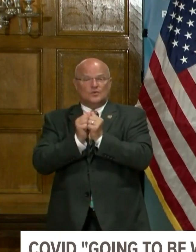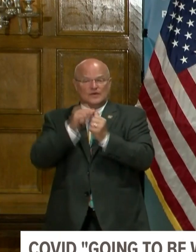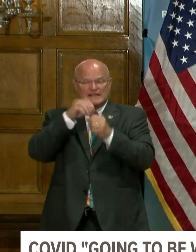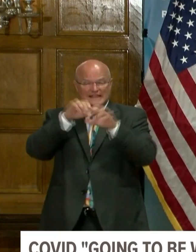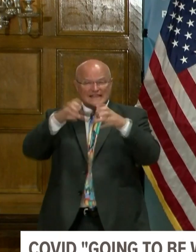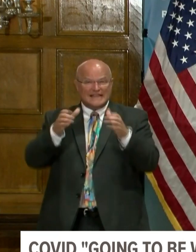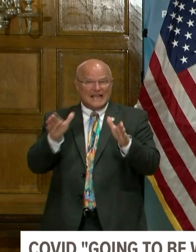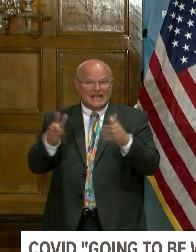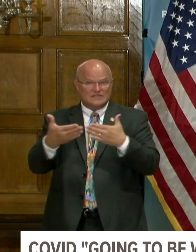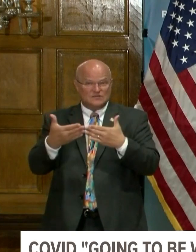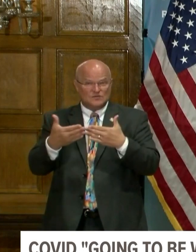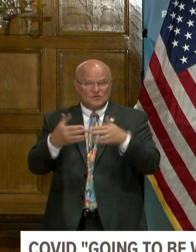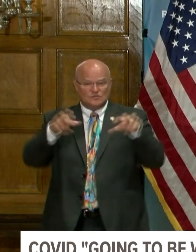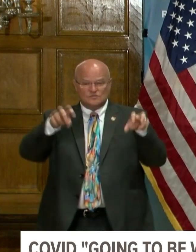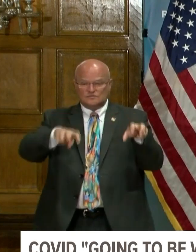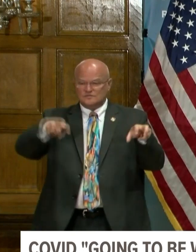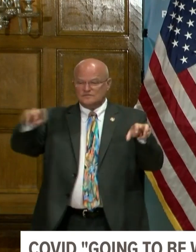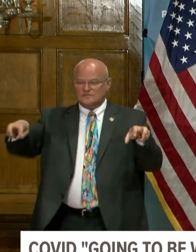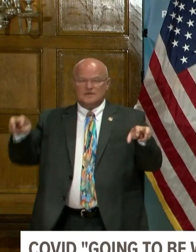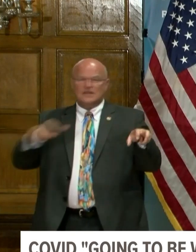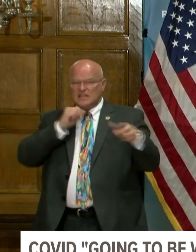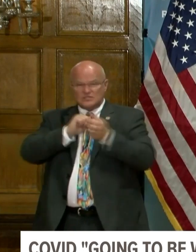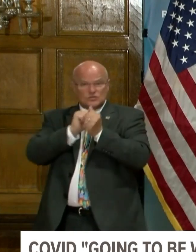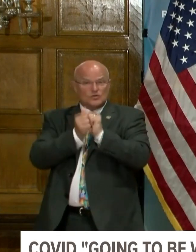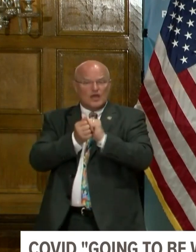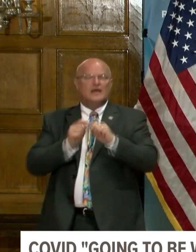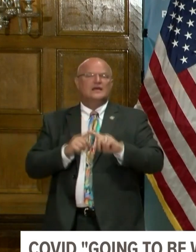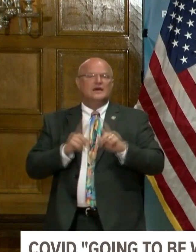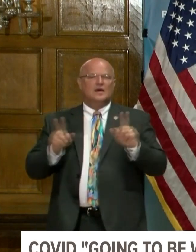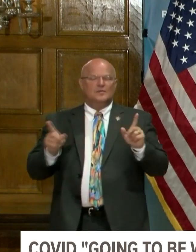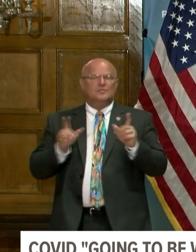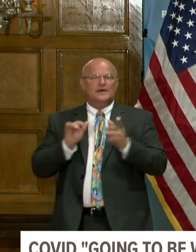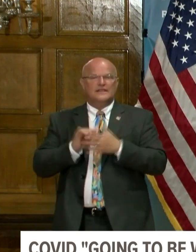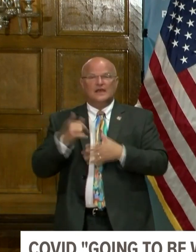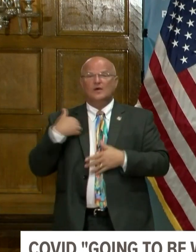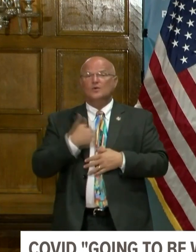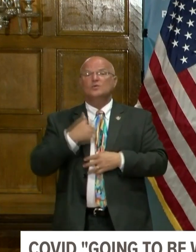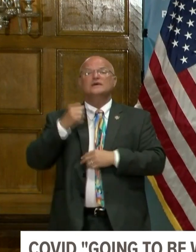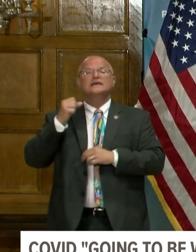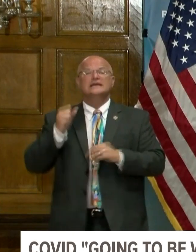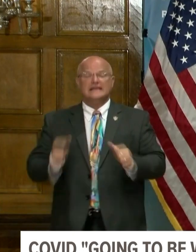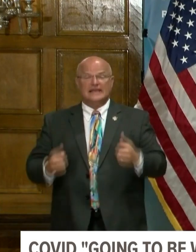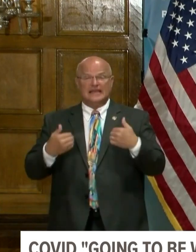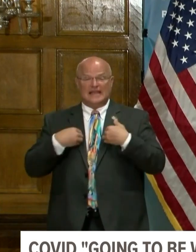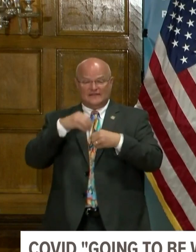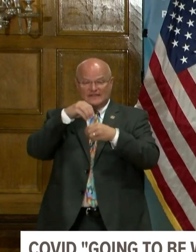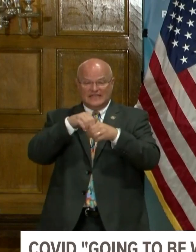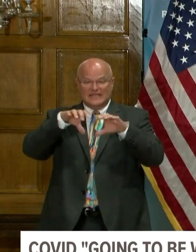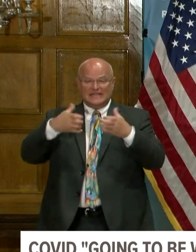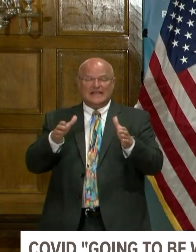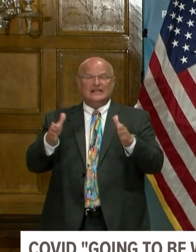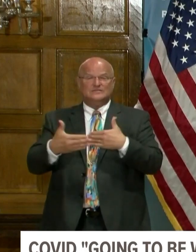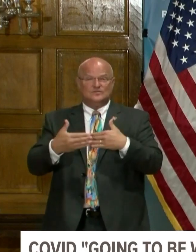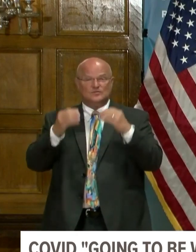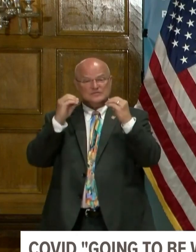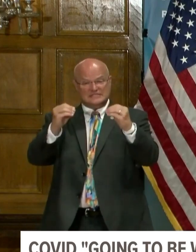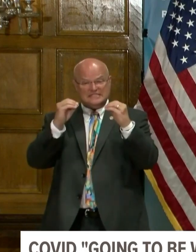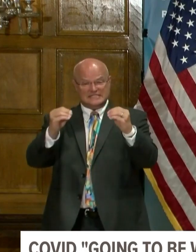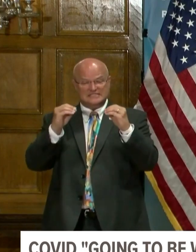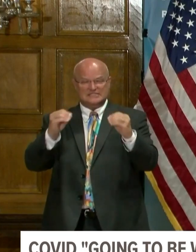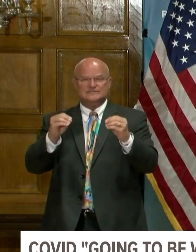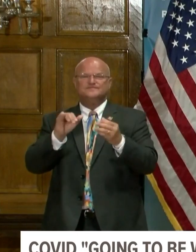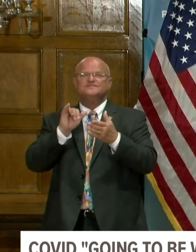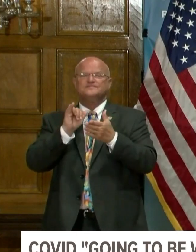within the classroom space, making sure that they're not too crowded, but that we can have the in-classroom instruction, and those are the